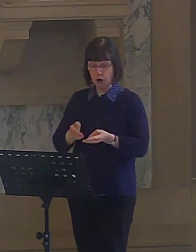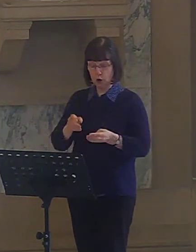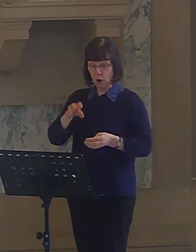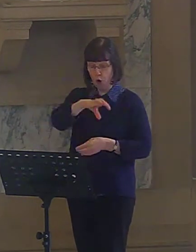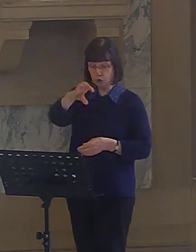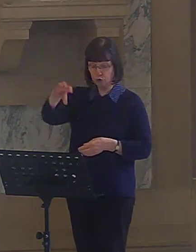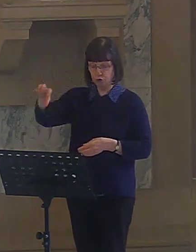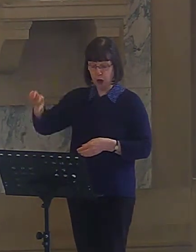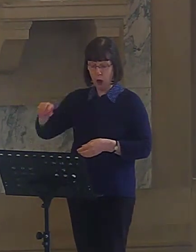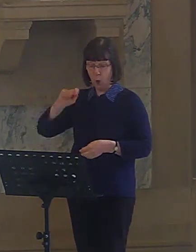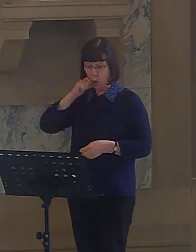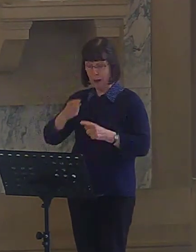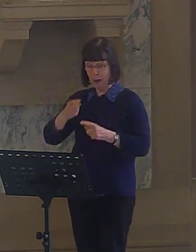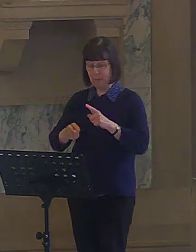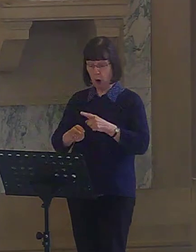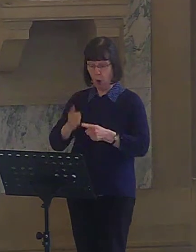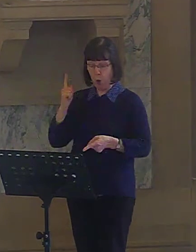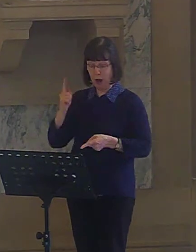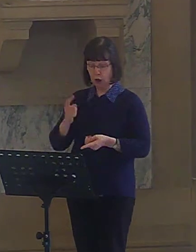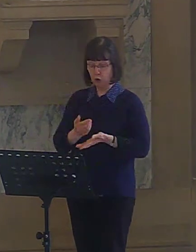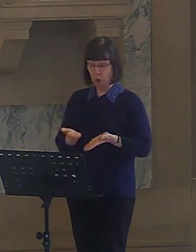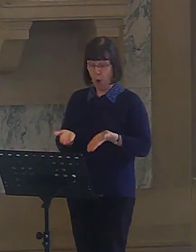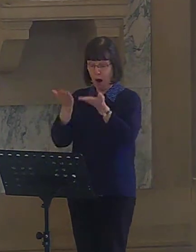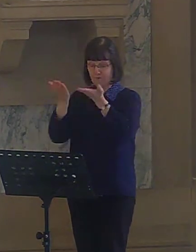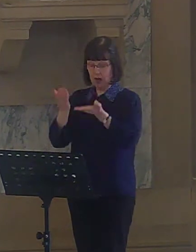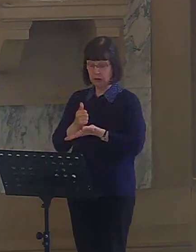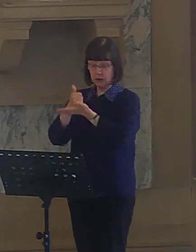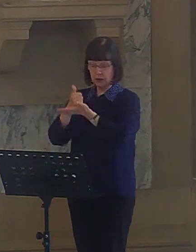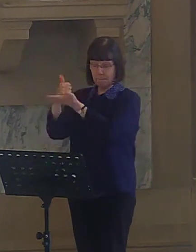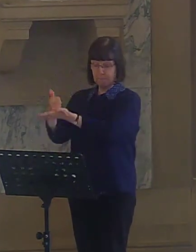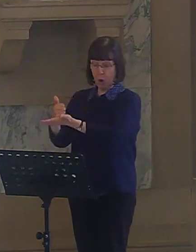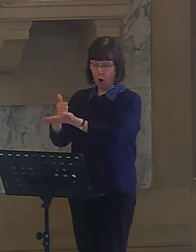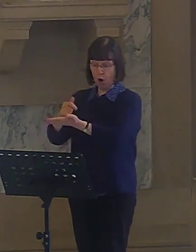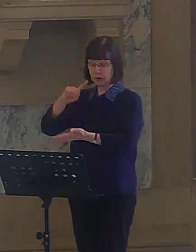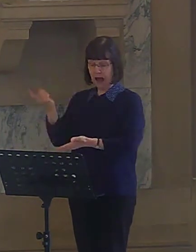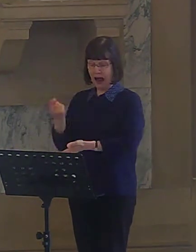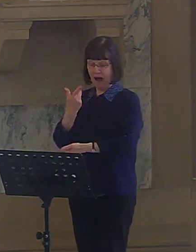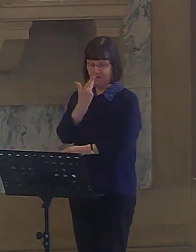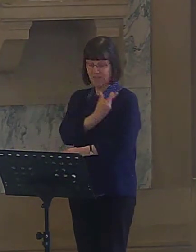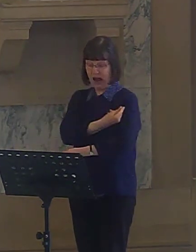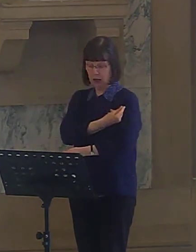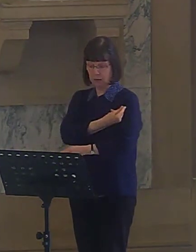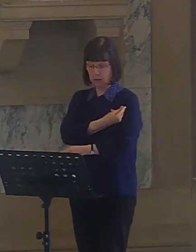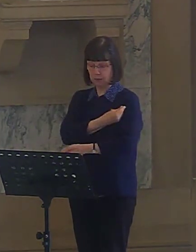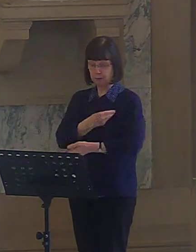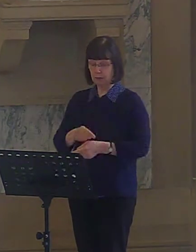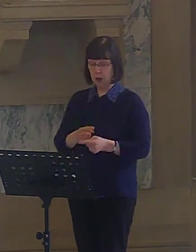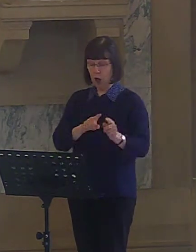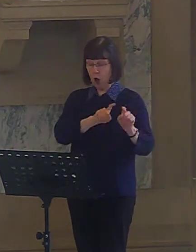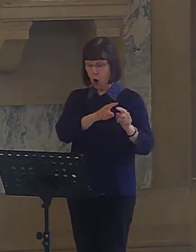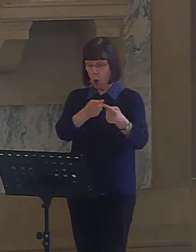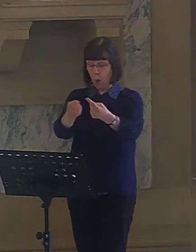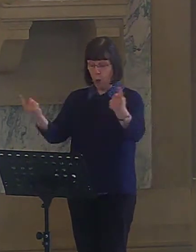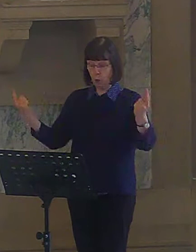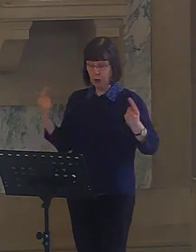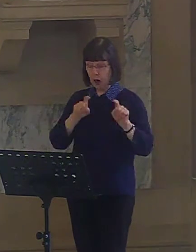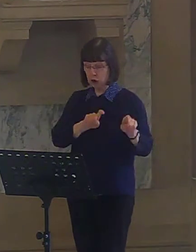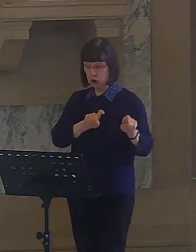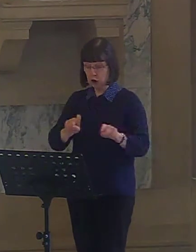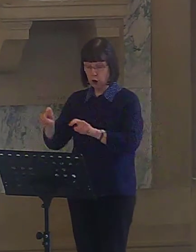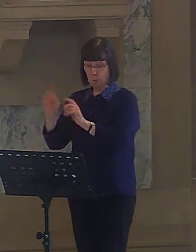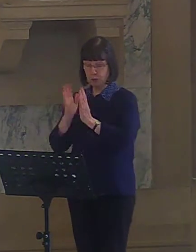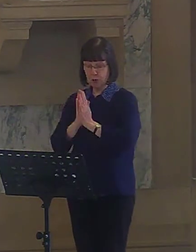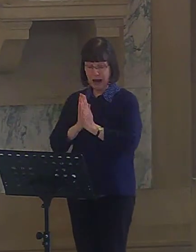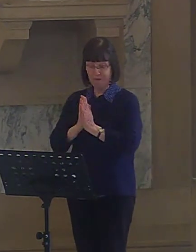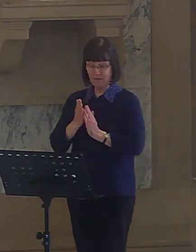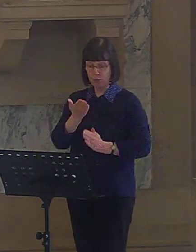and that world countries will be quick to offer support and vaccines. We continue to